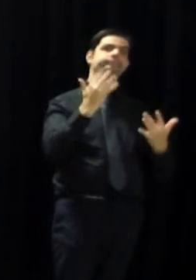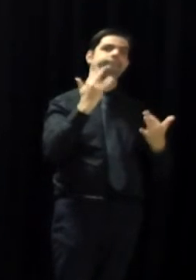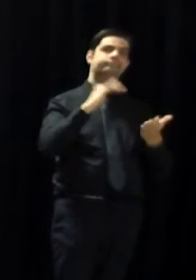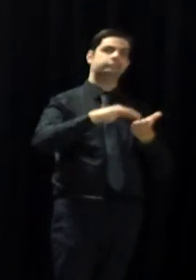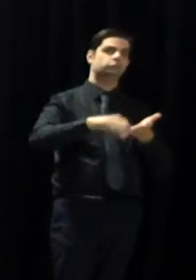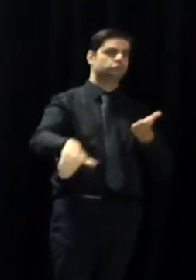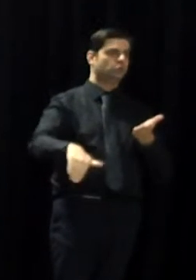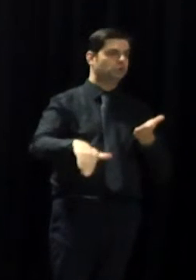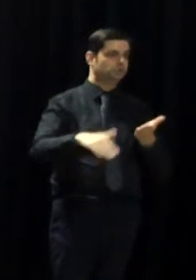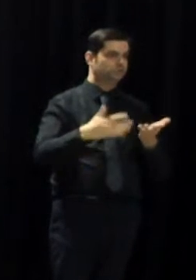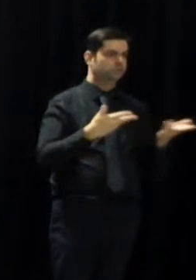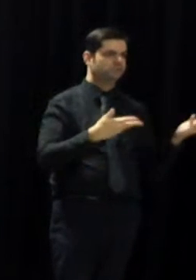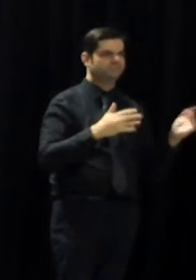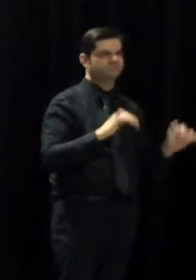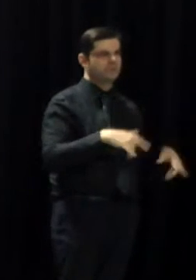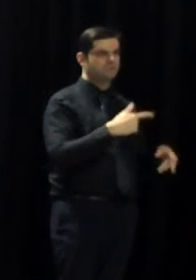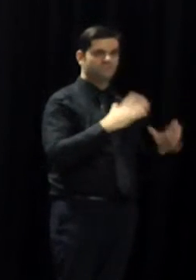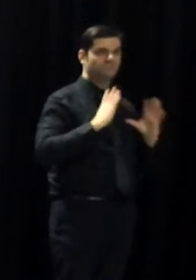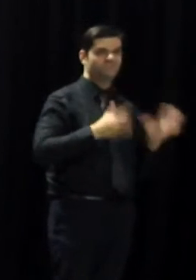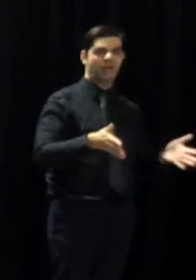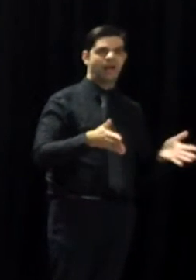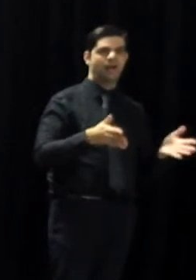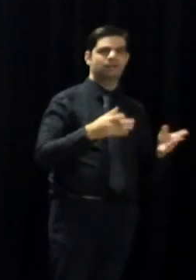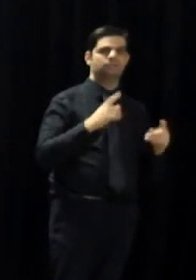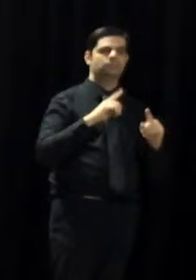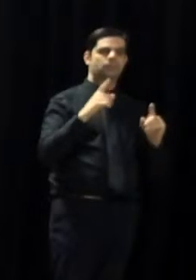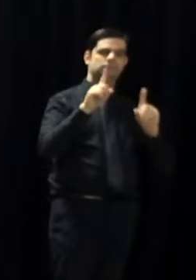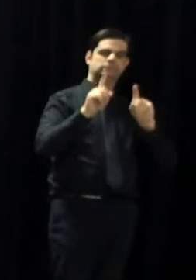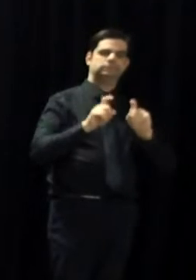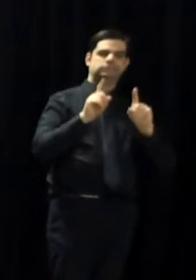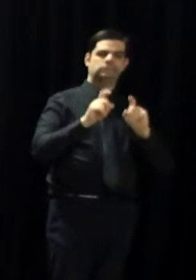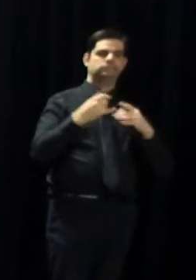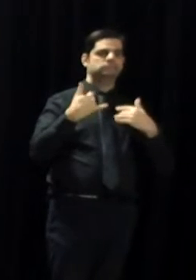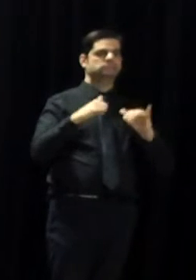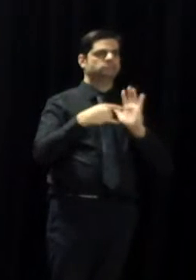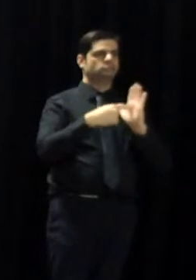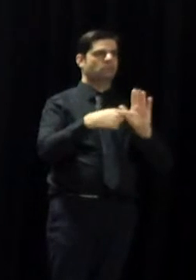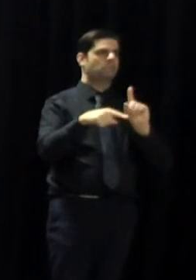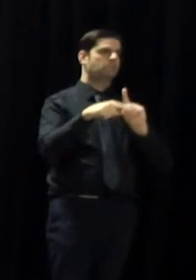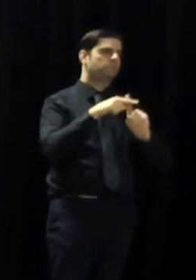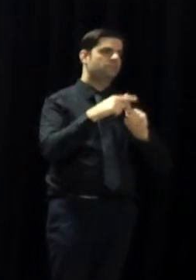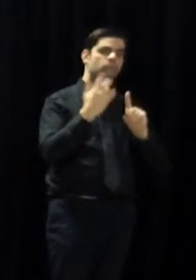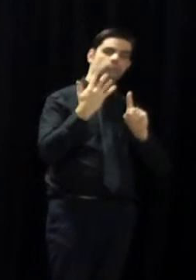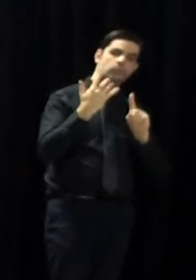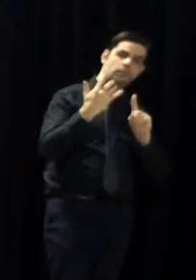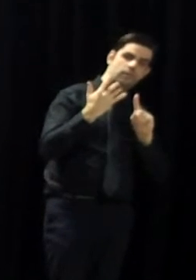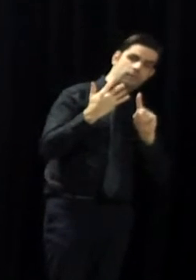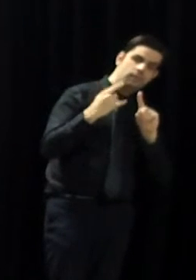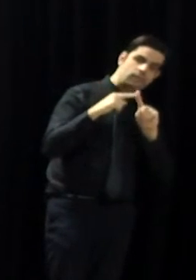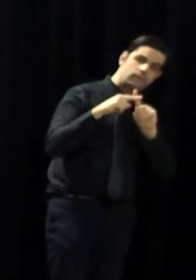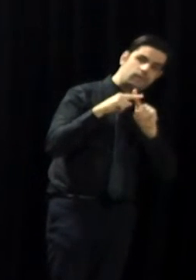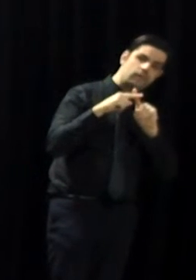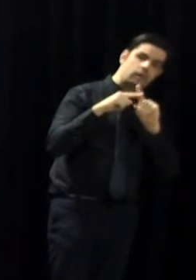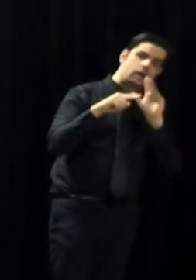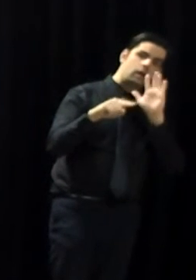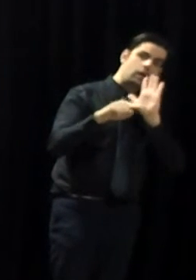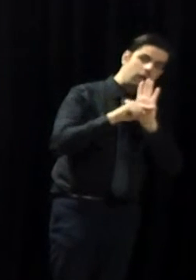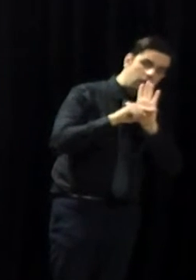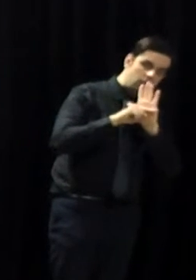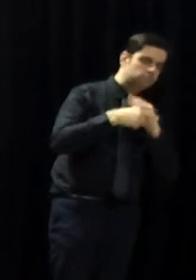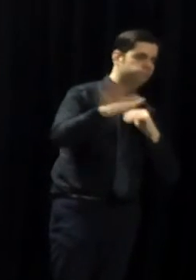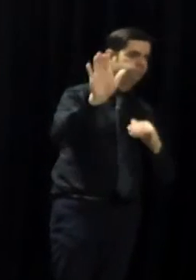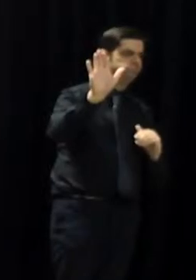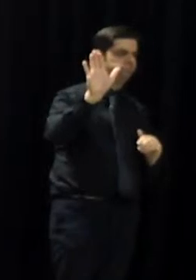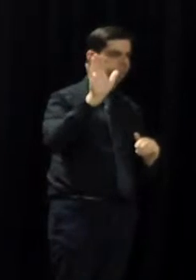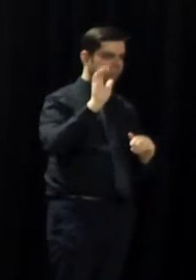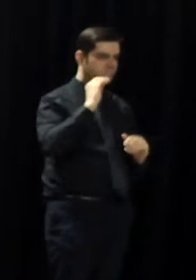are, especially if you get too bad, you have economic restrictions, you have to have people that shouldn't be in the hospital not